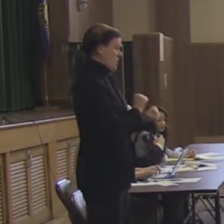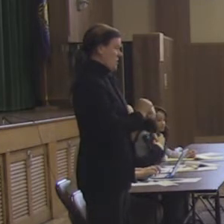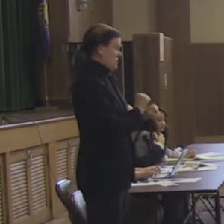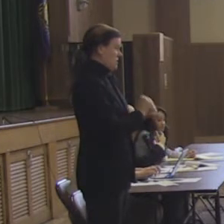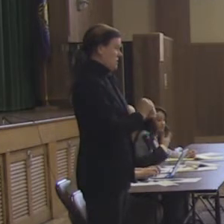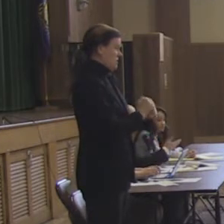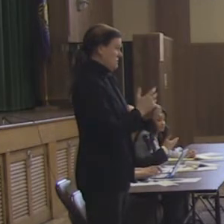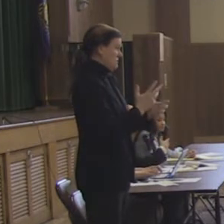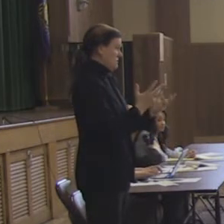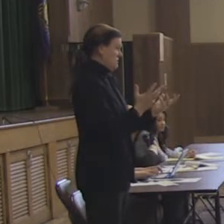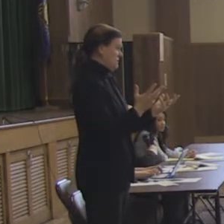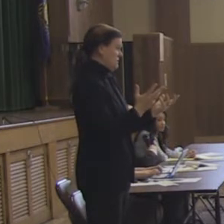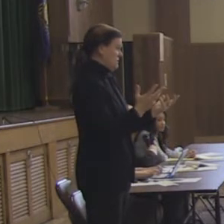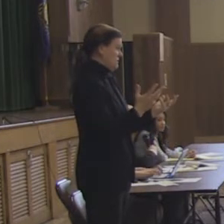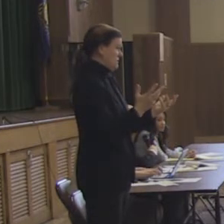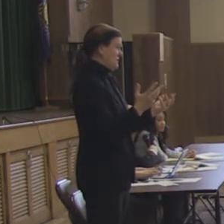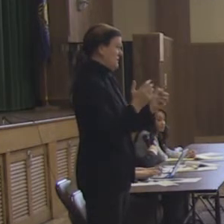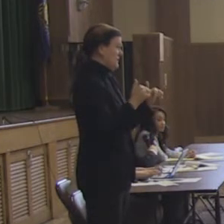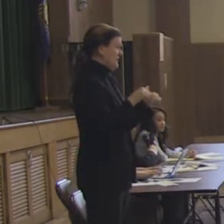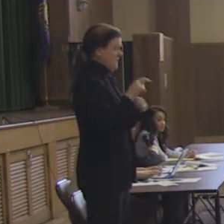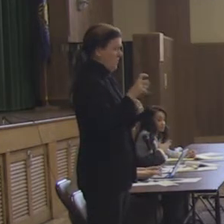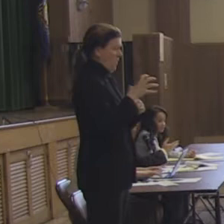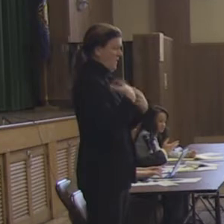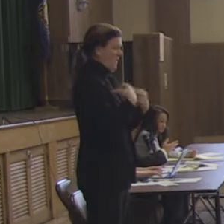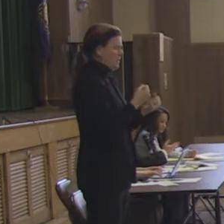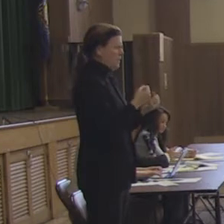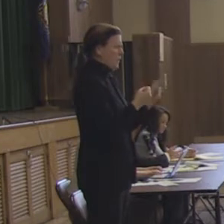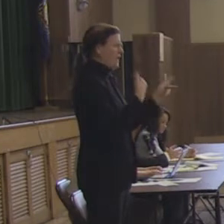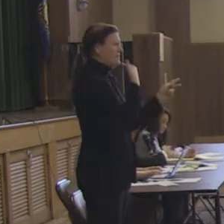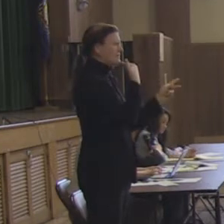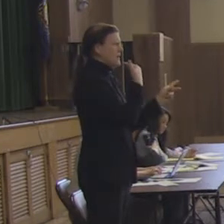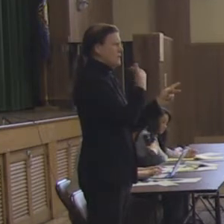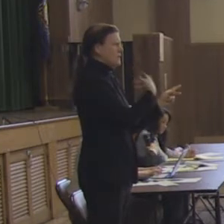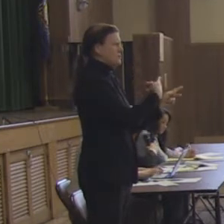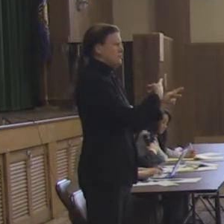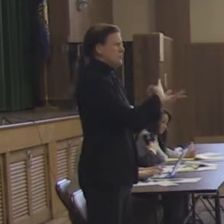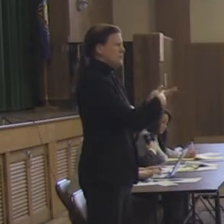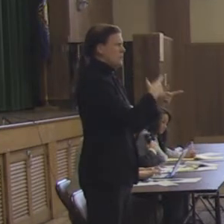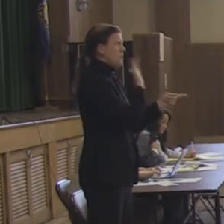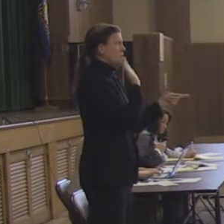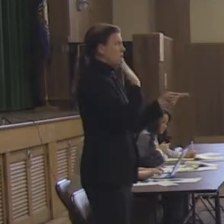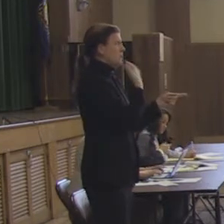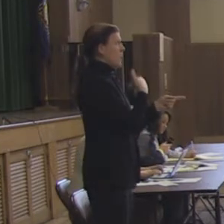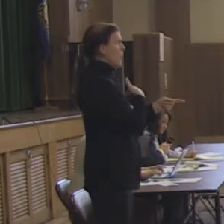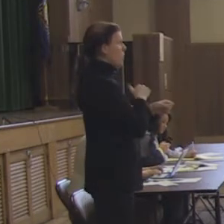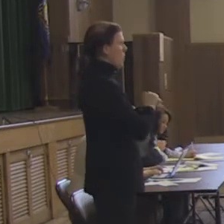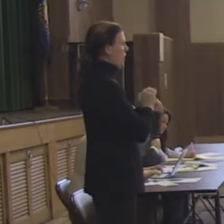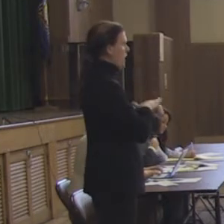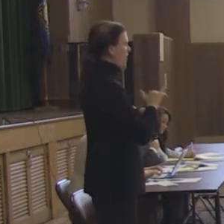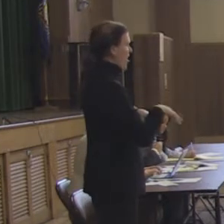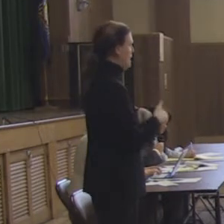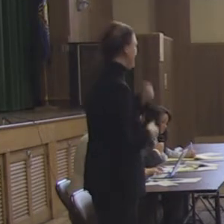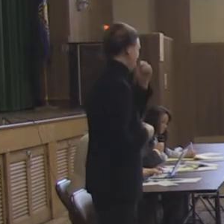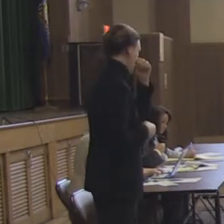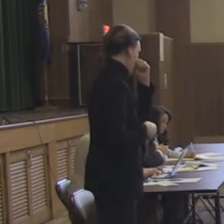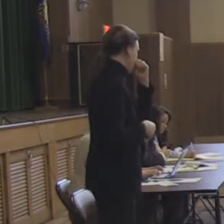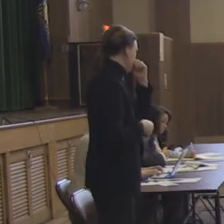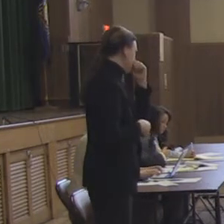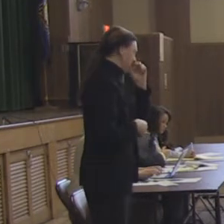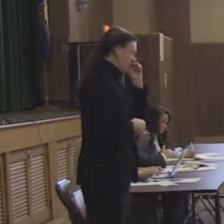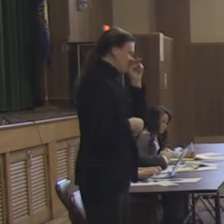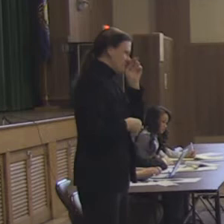is a public health issue. So yeah, again, thank you very much. I'd love to get that language if that's possible. Thank you.